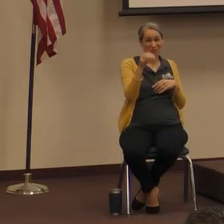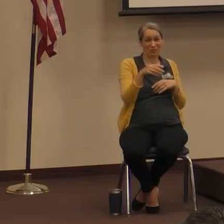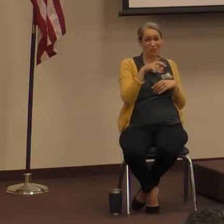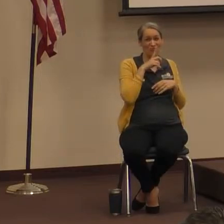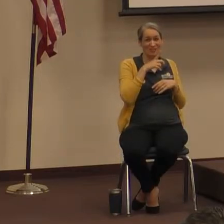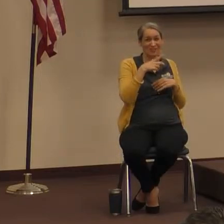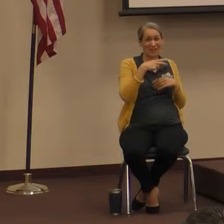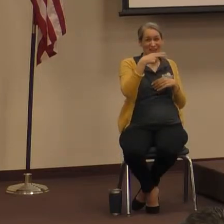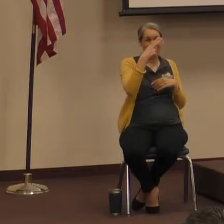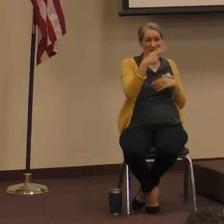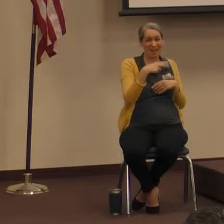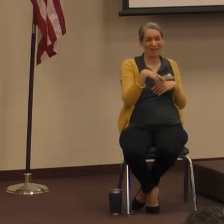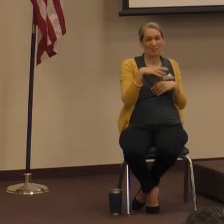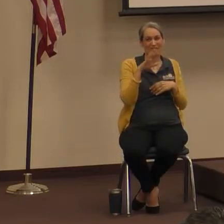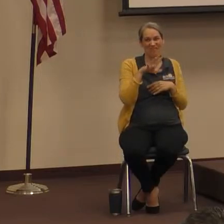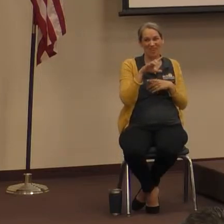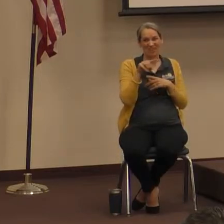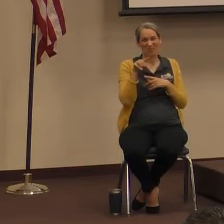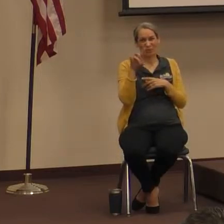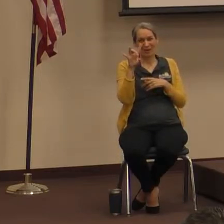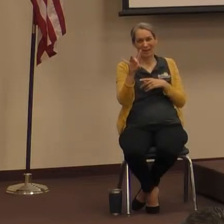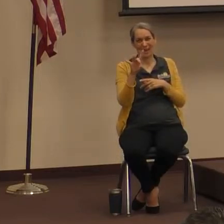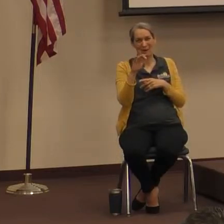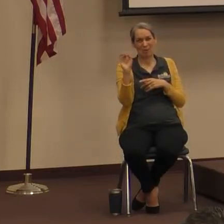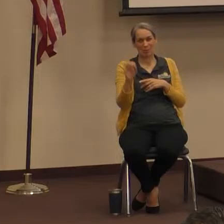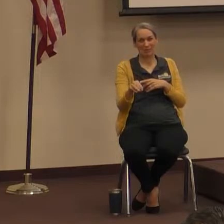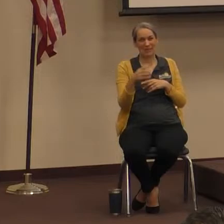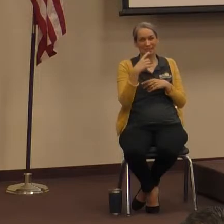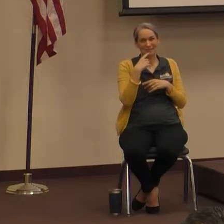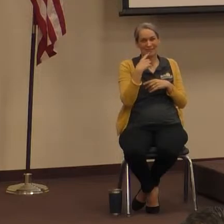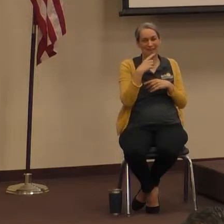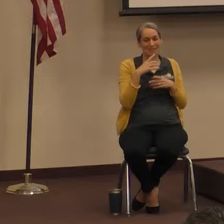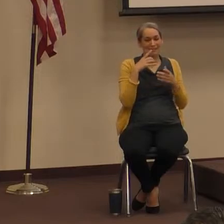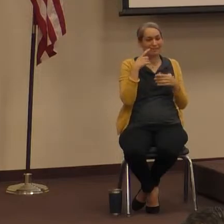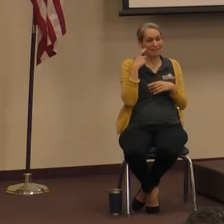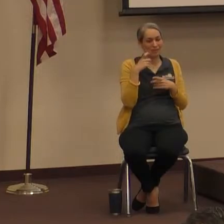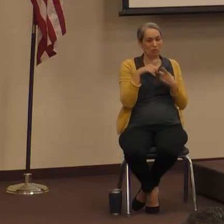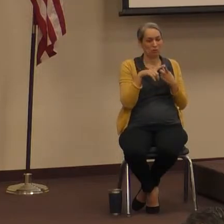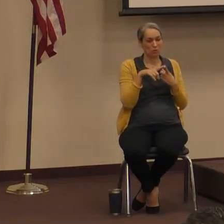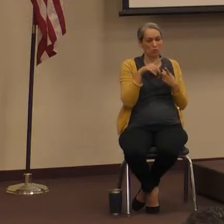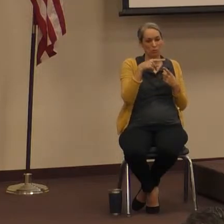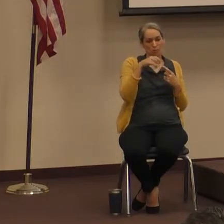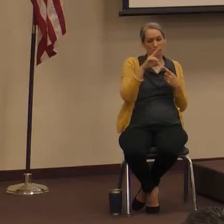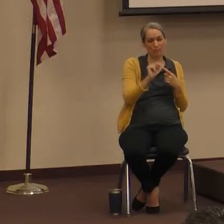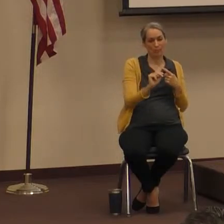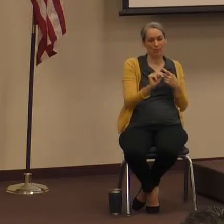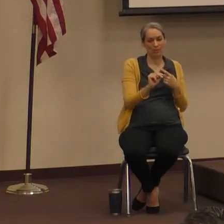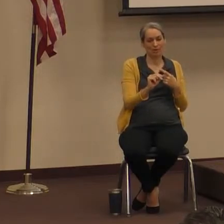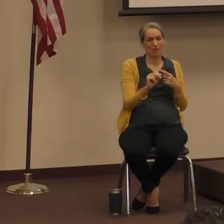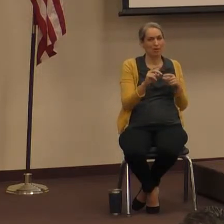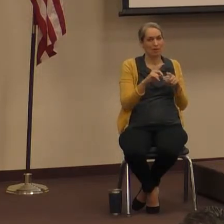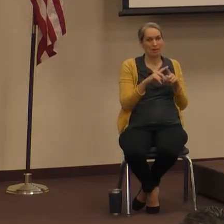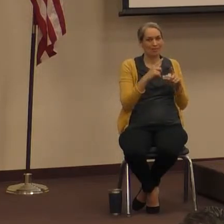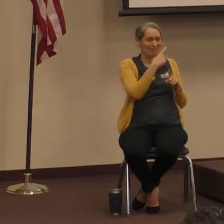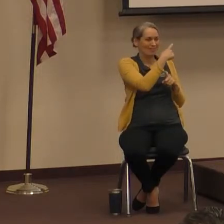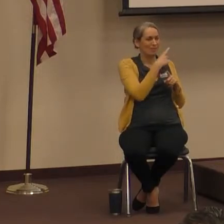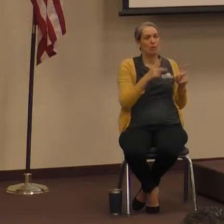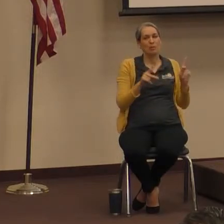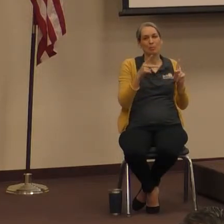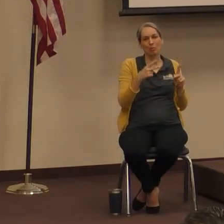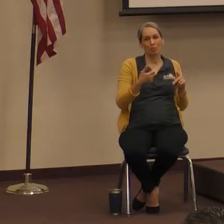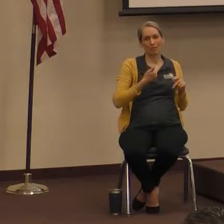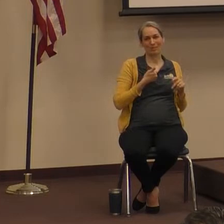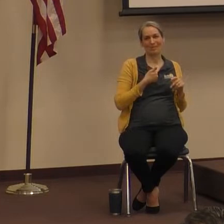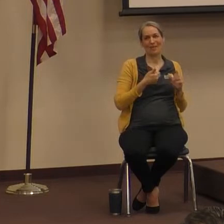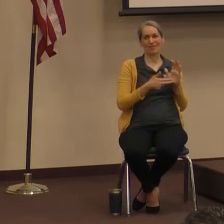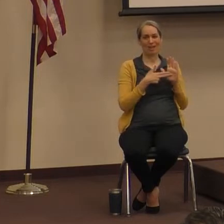8%? The DSM will not recognize pornography addiction. Therefore, how do you diagnose it? These are people self-diagnosing, saying, I think I'm